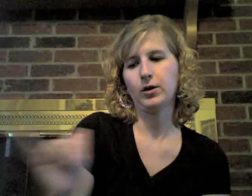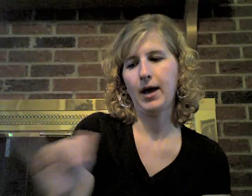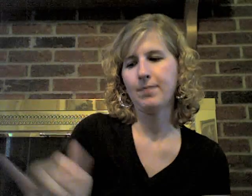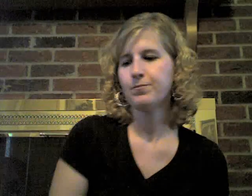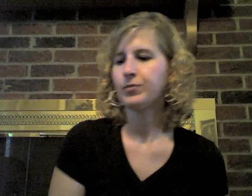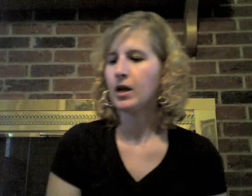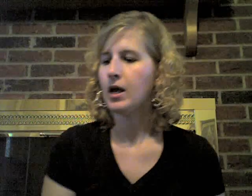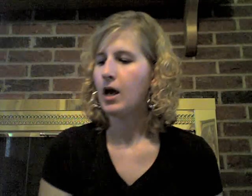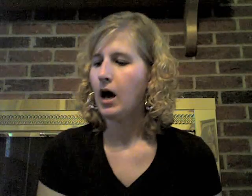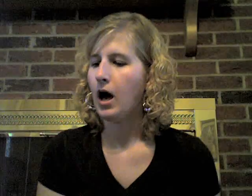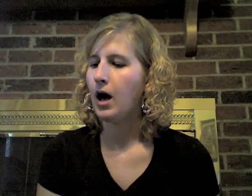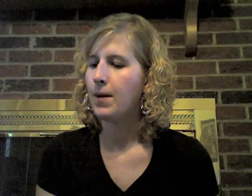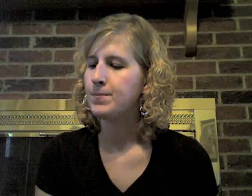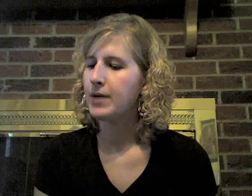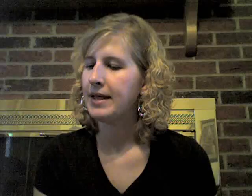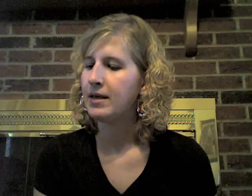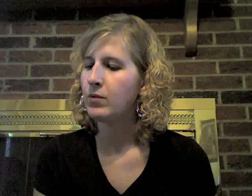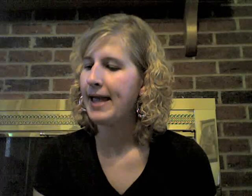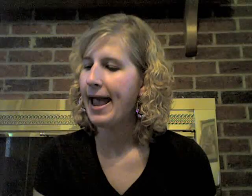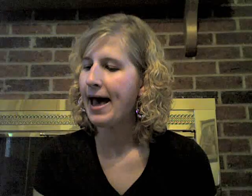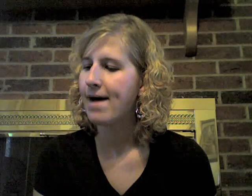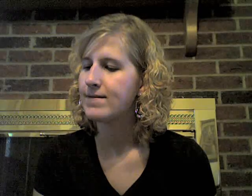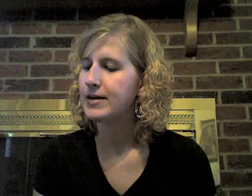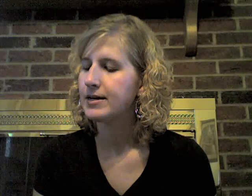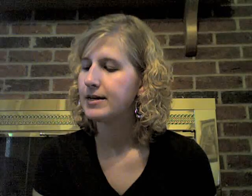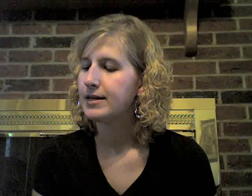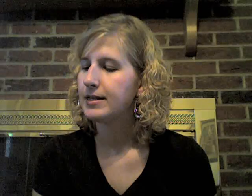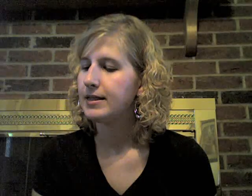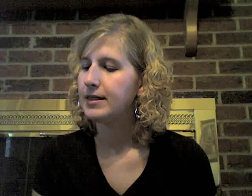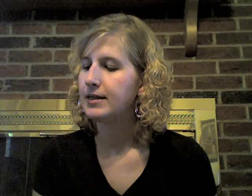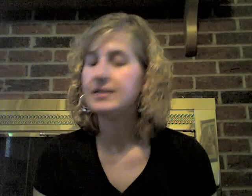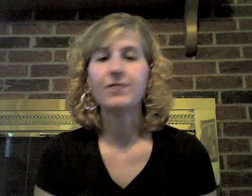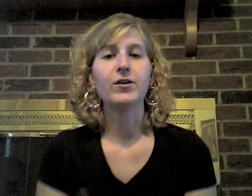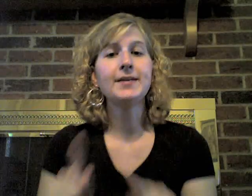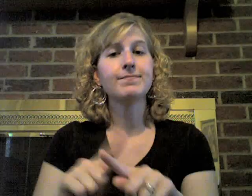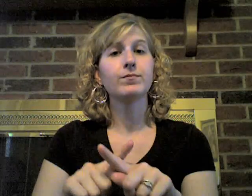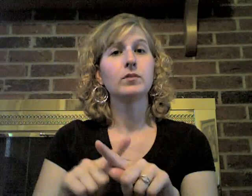Okay, and then we have different,